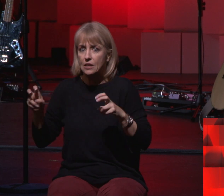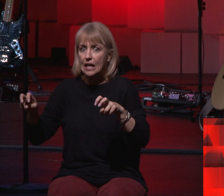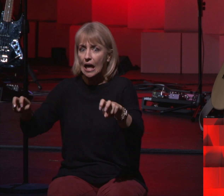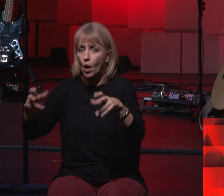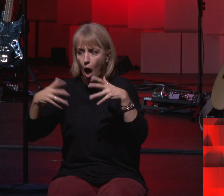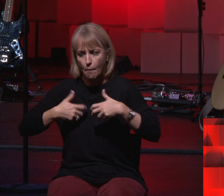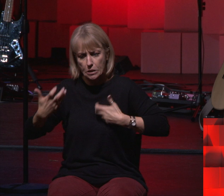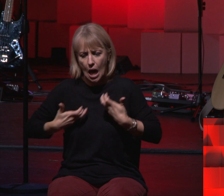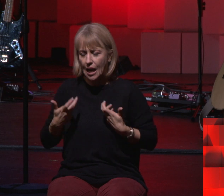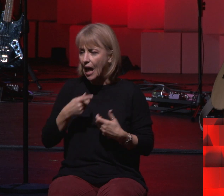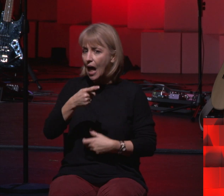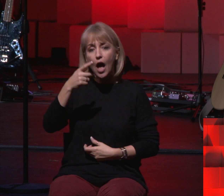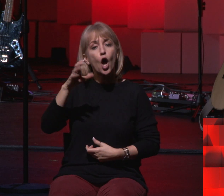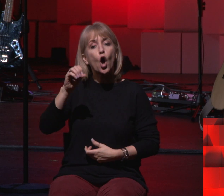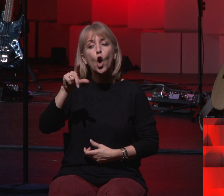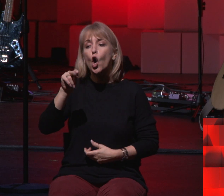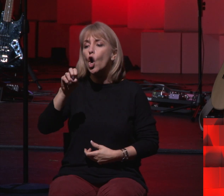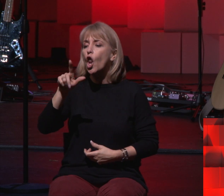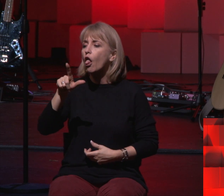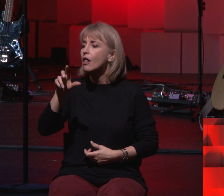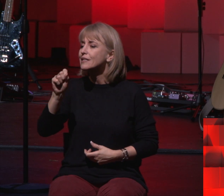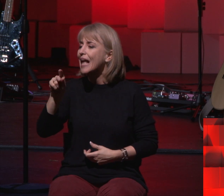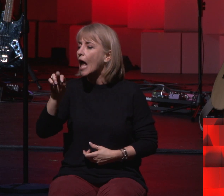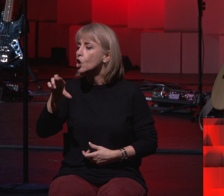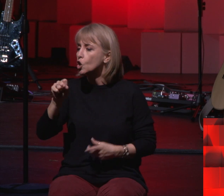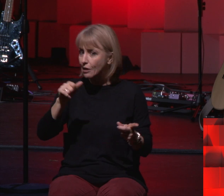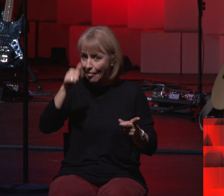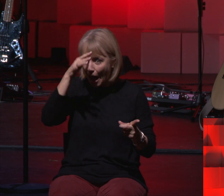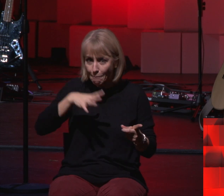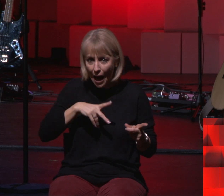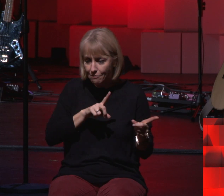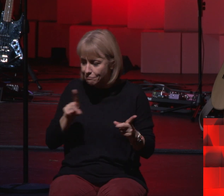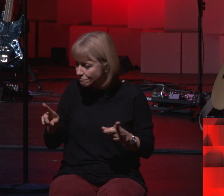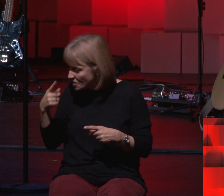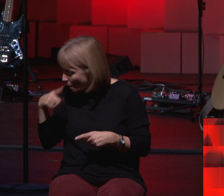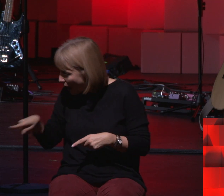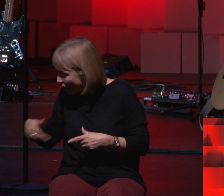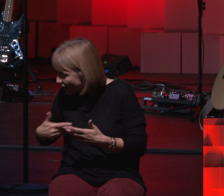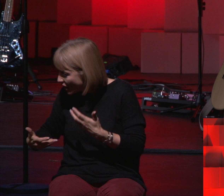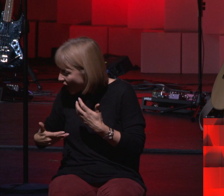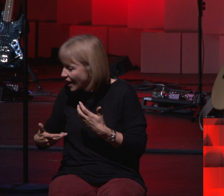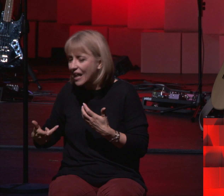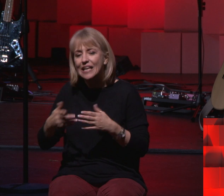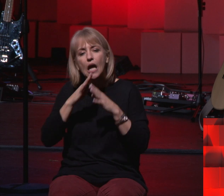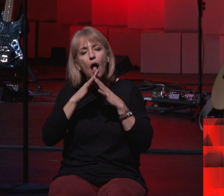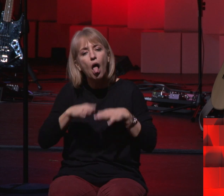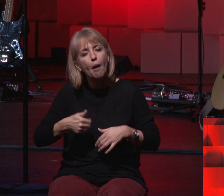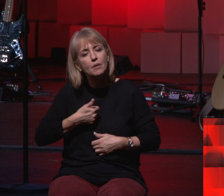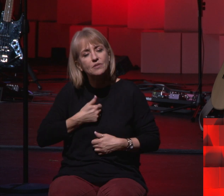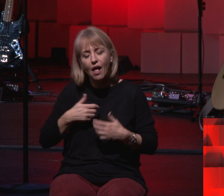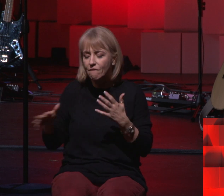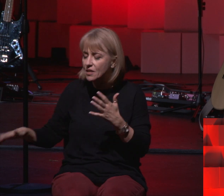you mind, could I just hold your baby for a little bit? And that kind, gentle spirit that he had, he took that baby and sat down, and his calmness